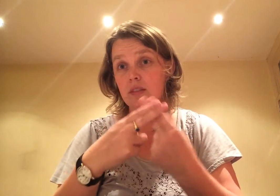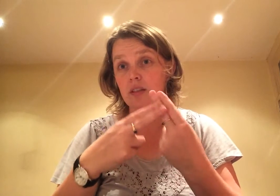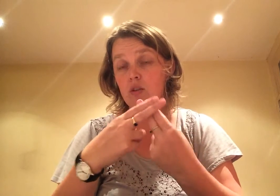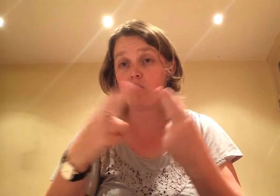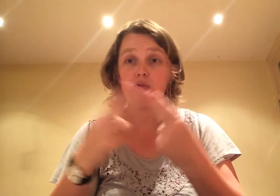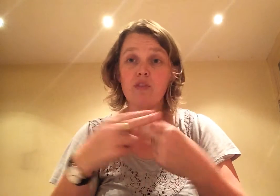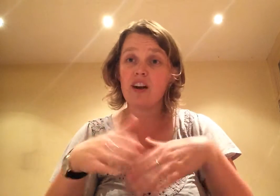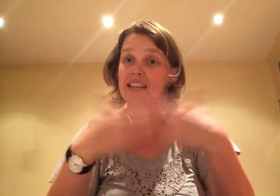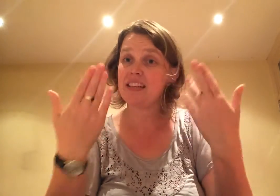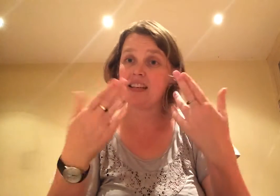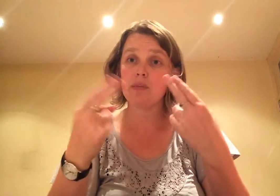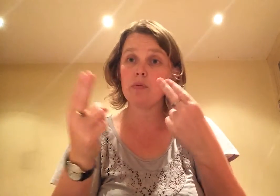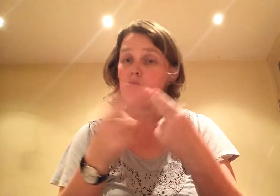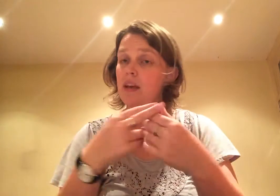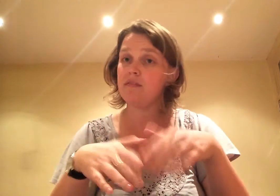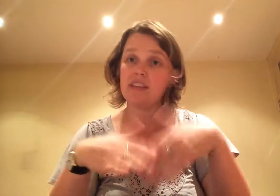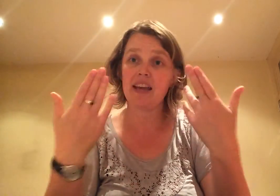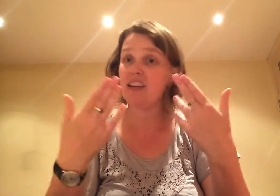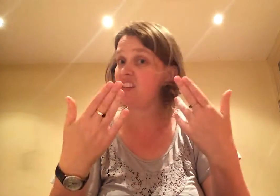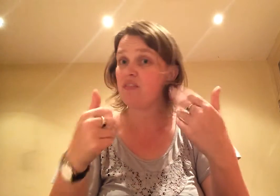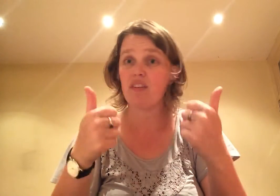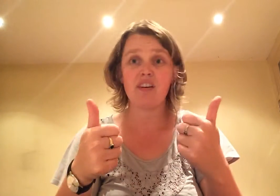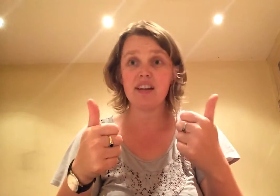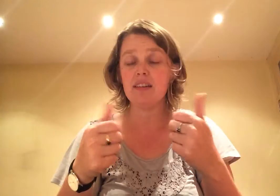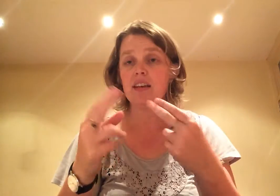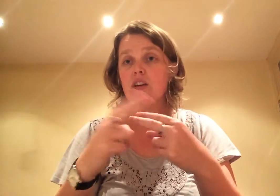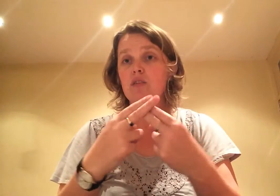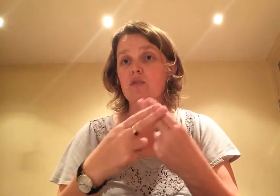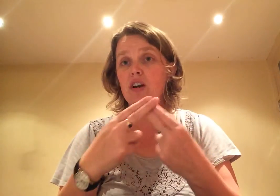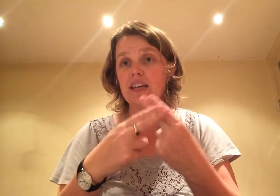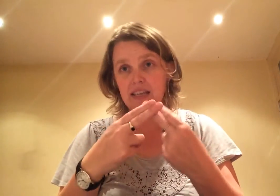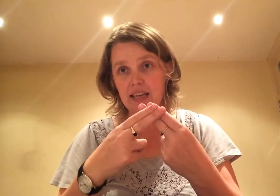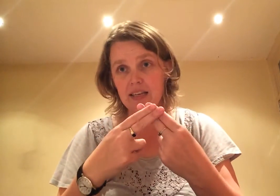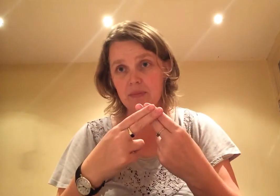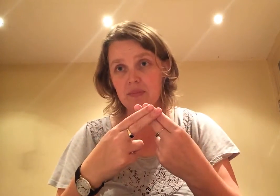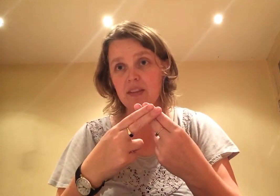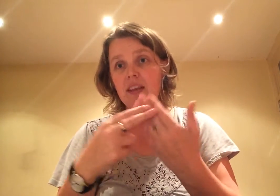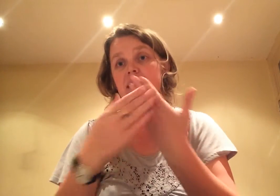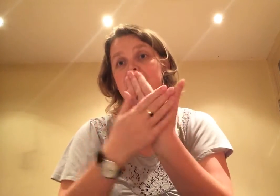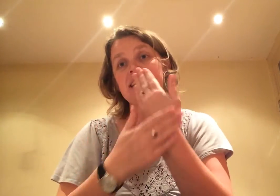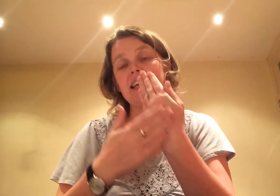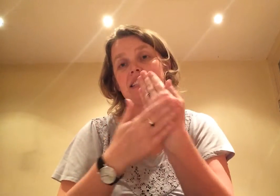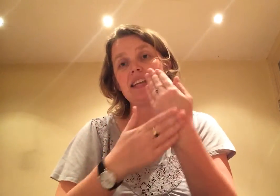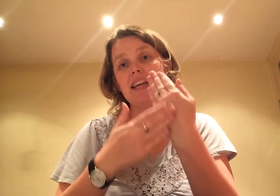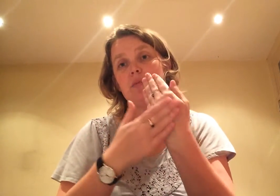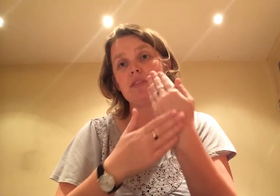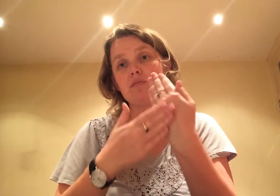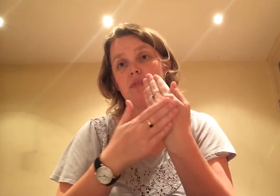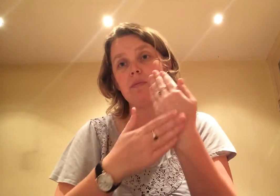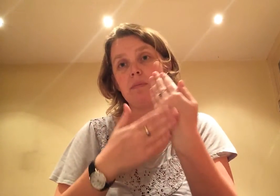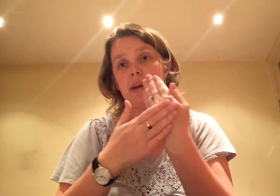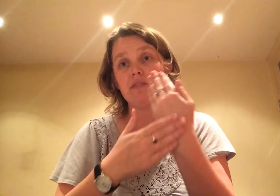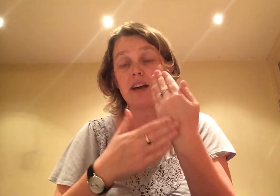or Friday. Some people do F day. That's fine. Friday. Saturday, we just rub the back of our